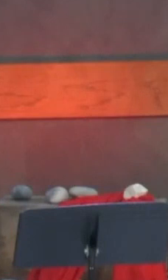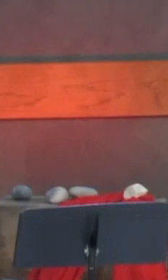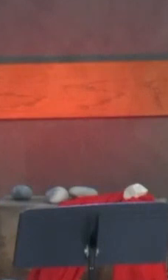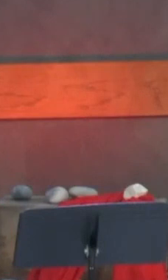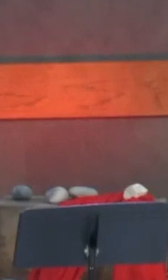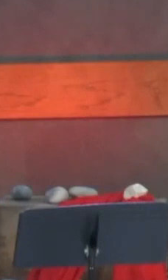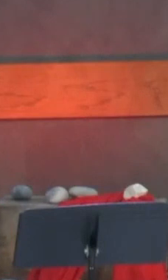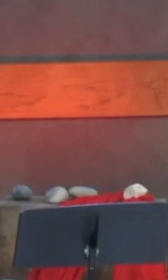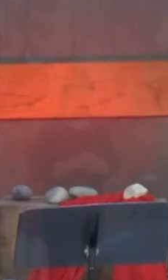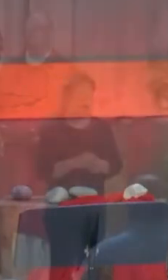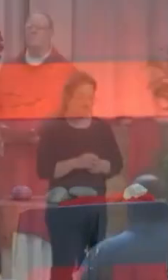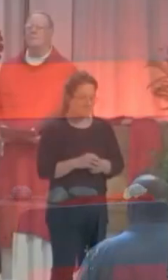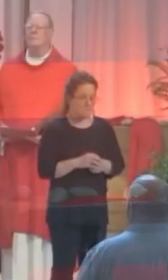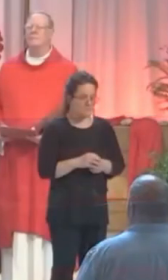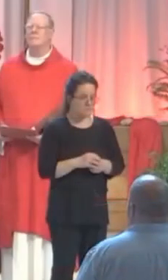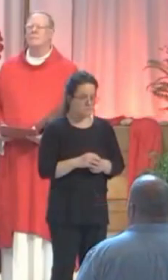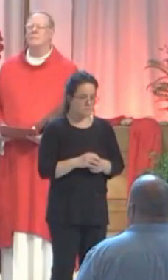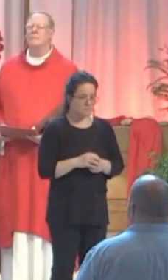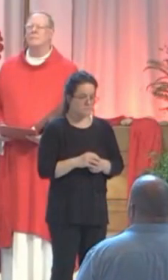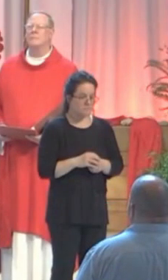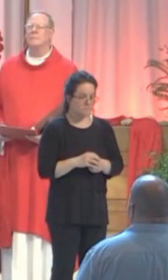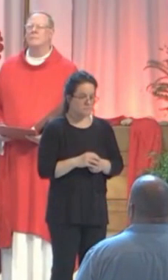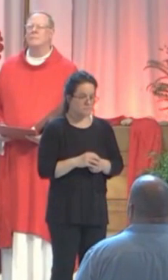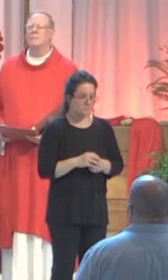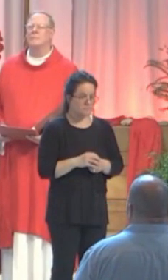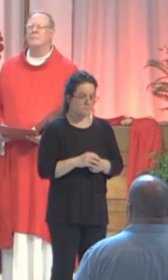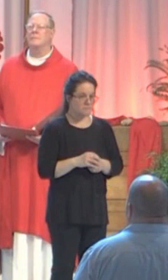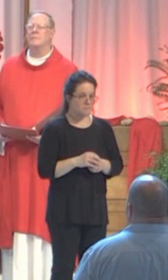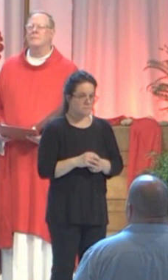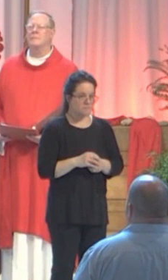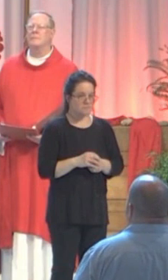in a Catholic church. What about a moment of prayer? Or maybe we're